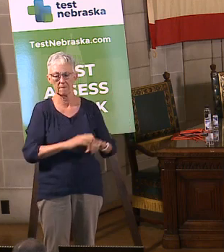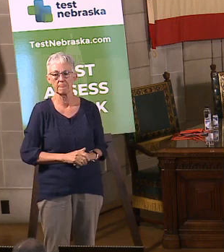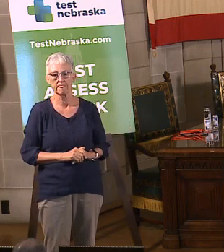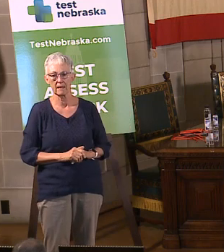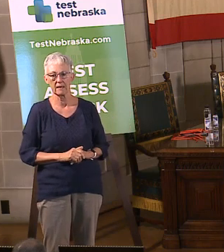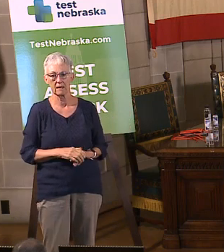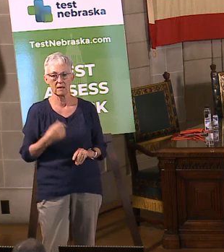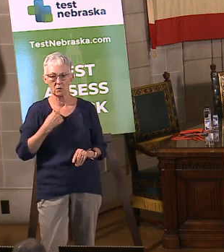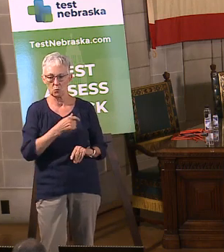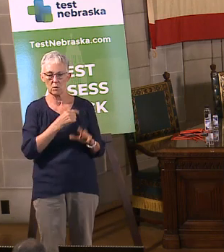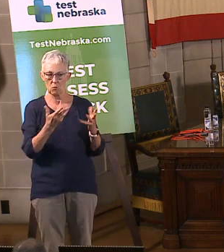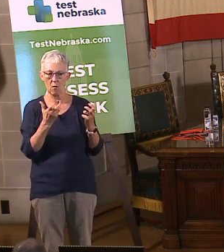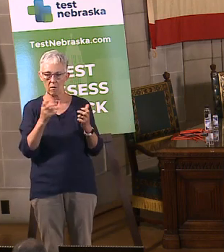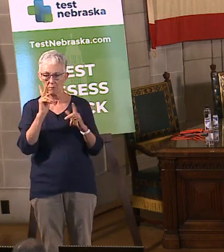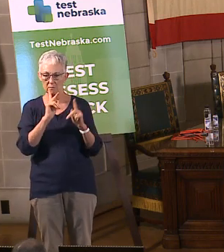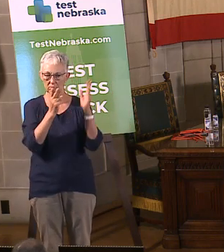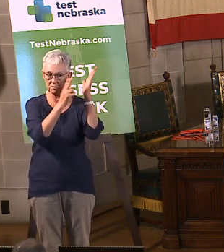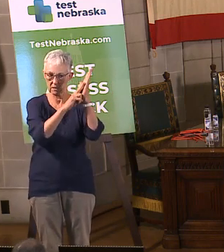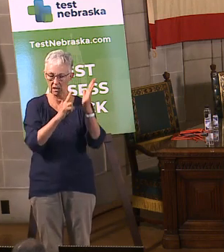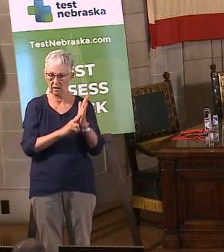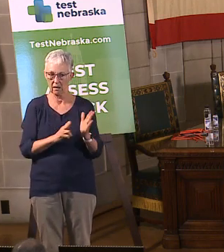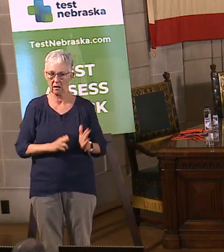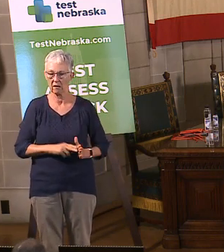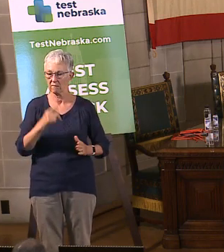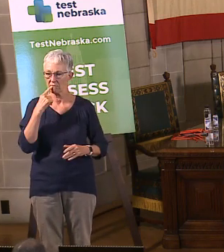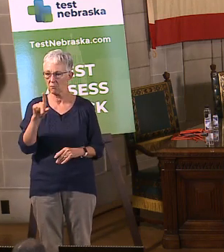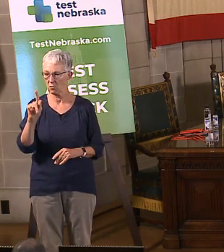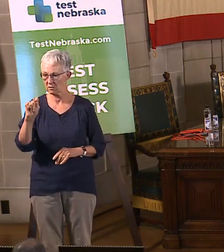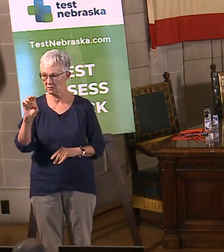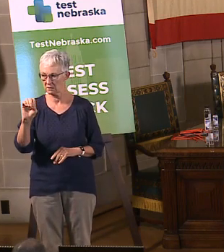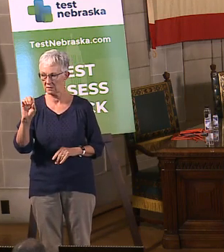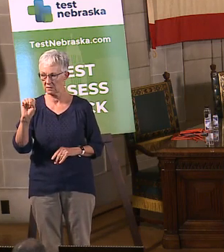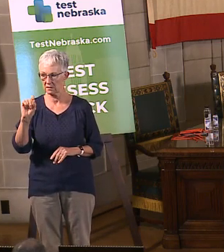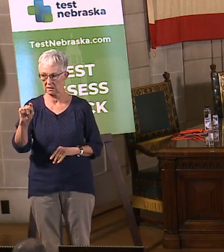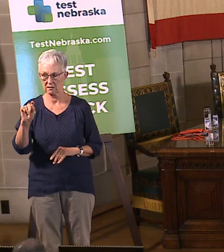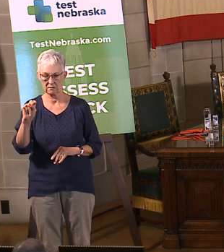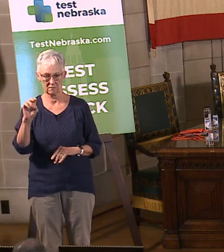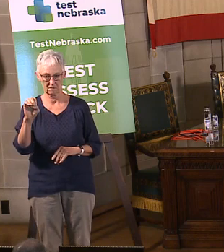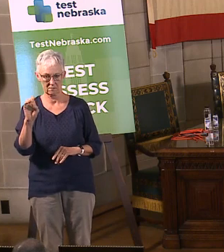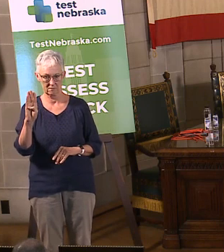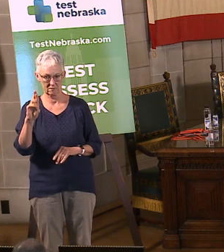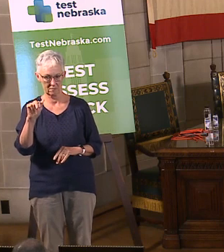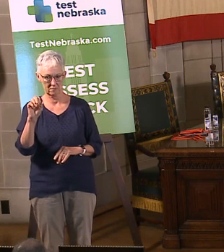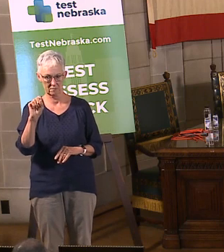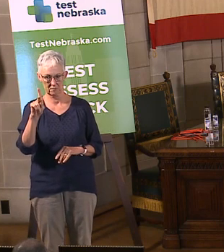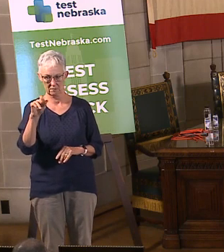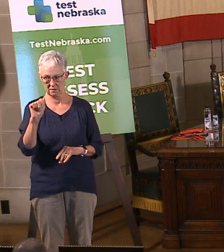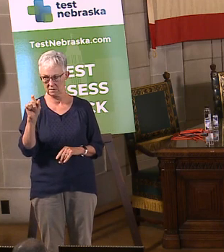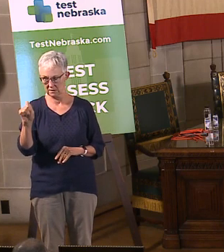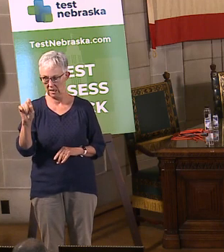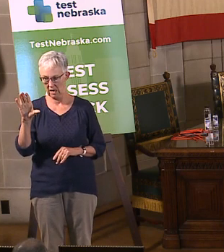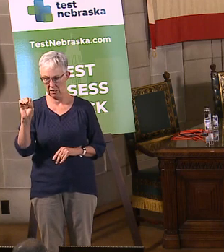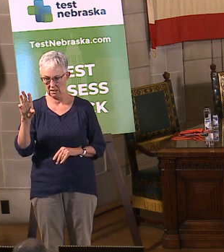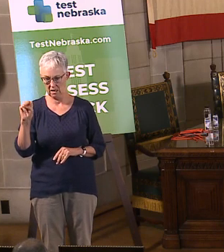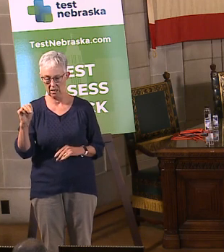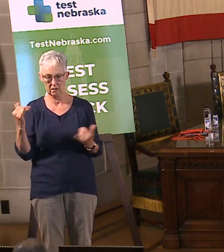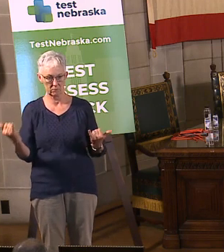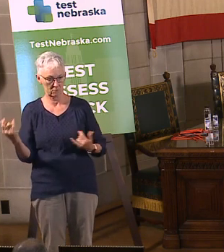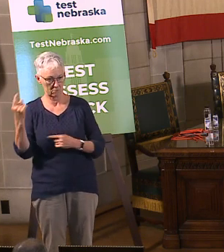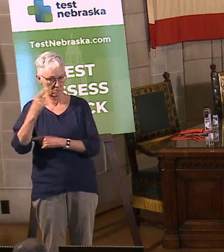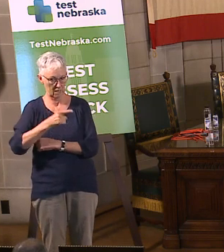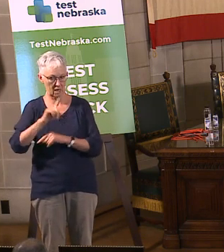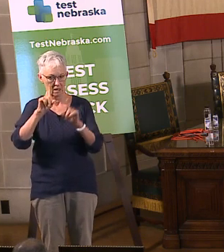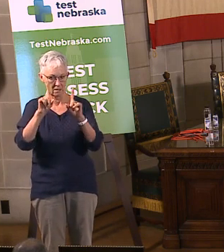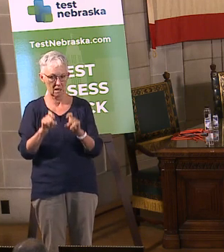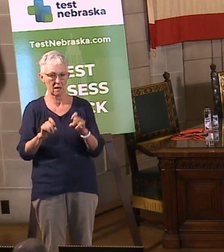people to be able to get tested. So please sign up for testnebraska.com. We are testing today in Omaha and Lincoln, Norfolk and Lexington.